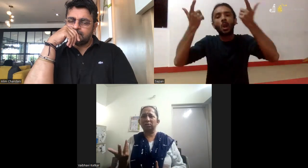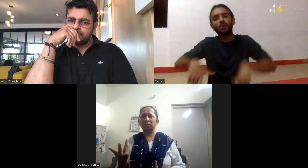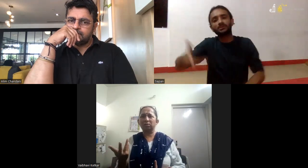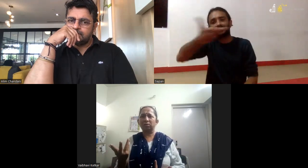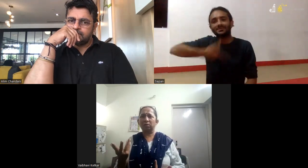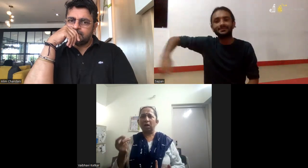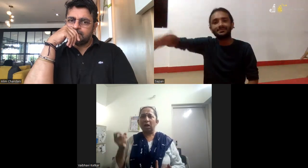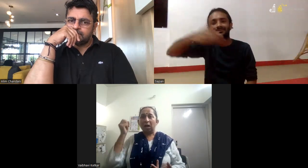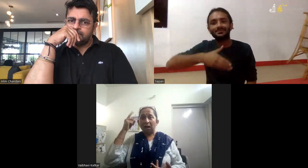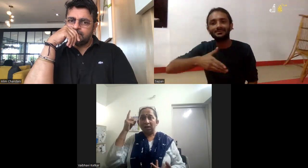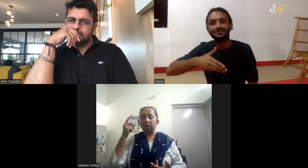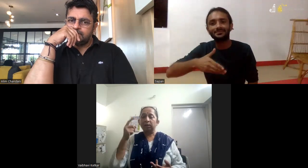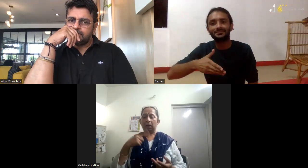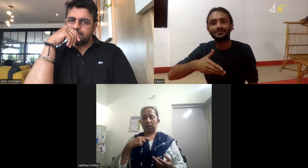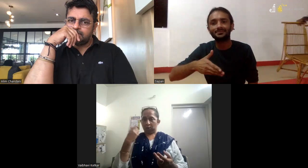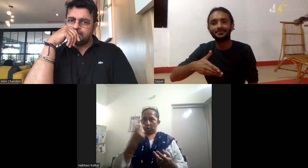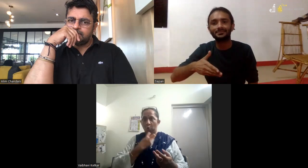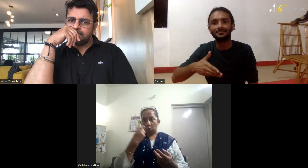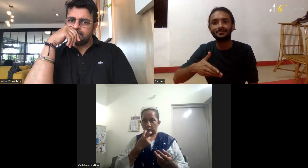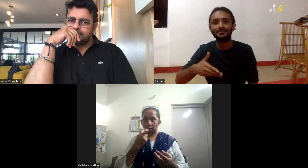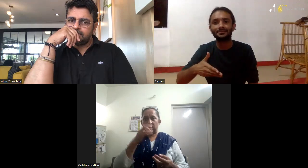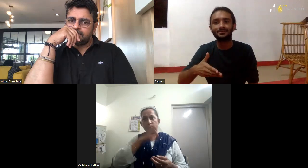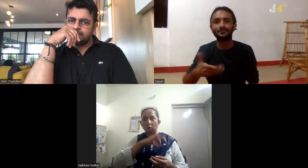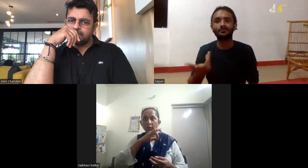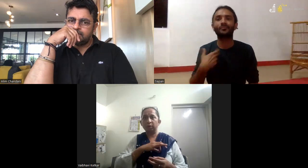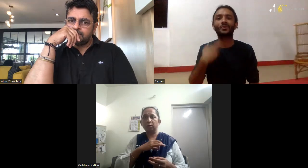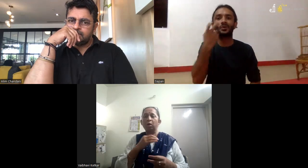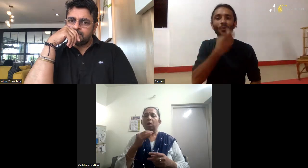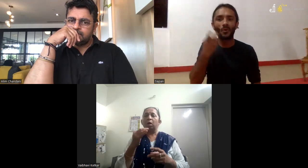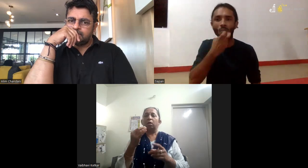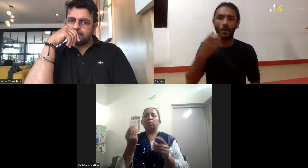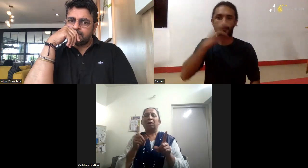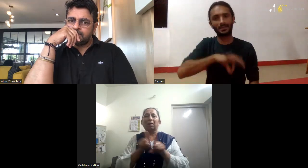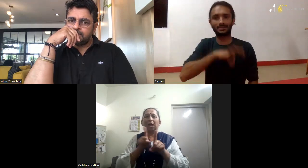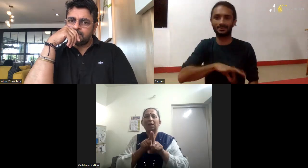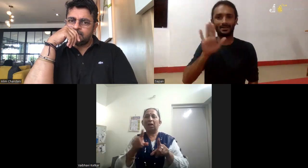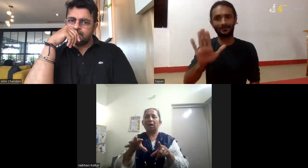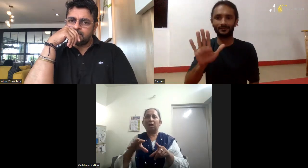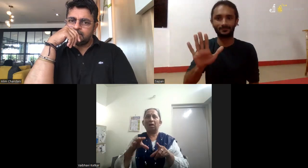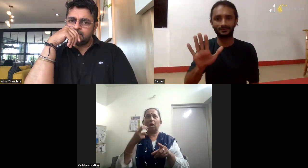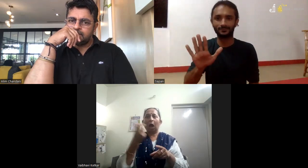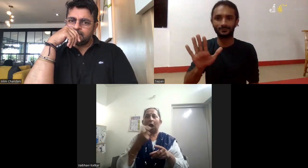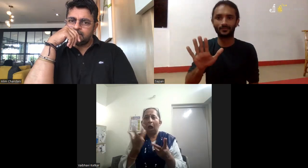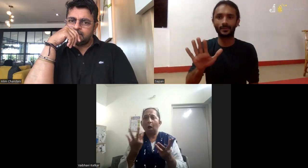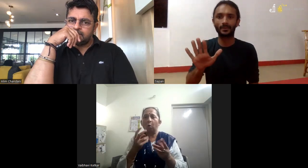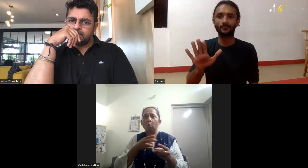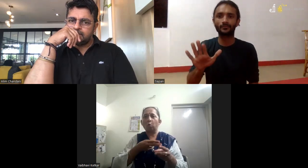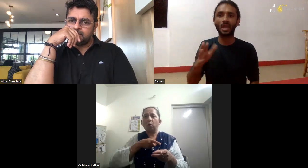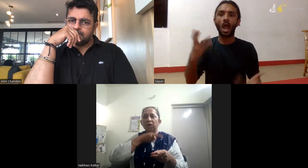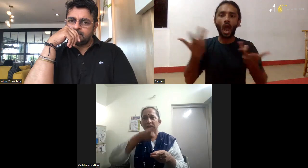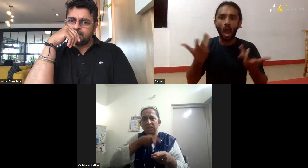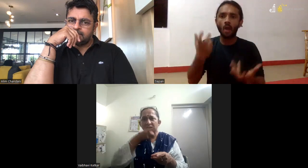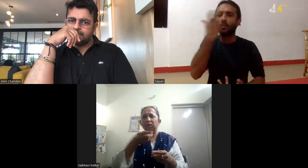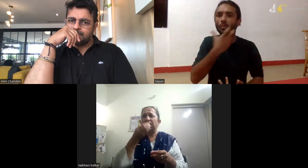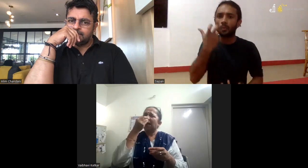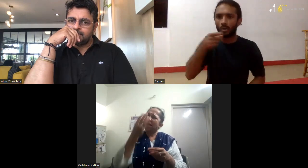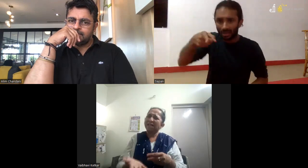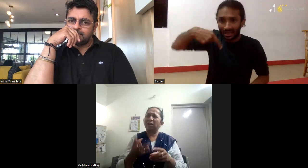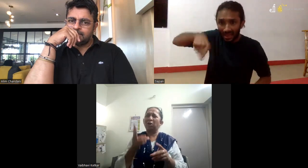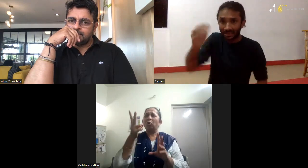to have all of the organizations so that we can give them a platform so that they can utilize